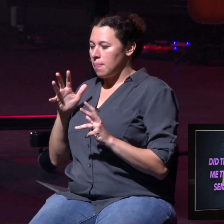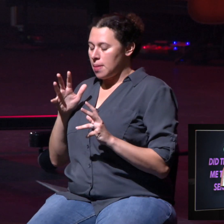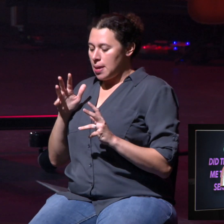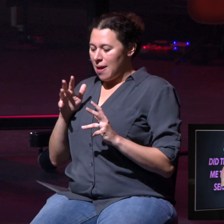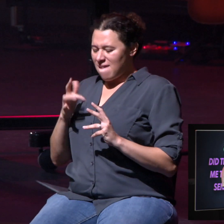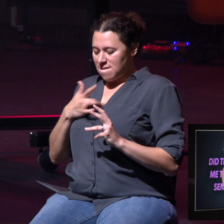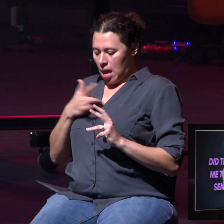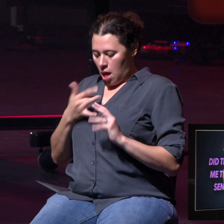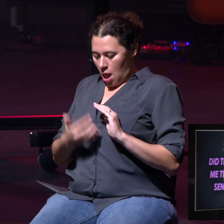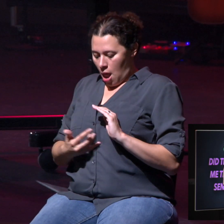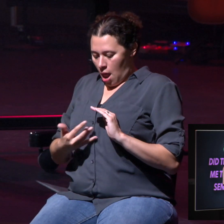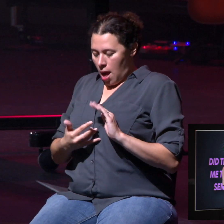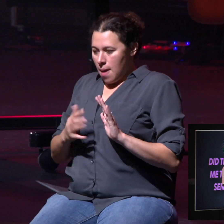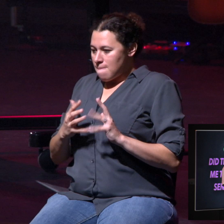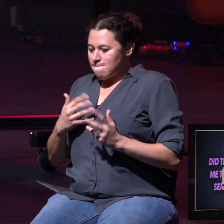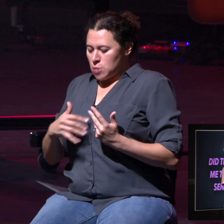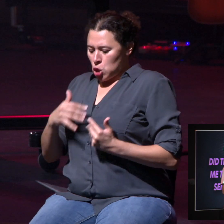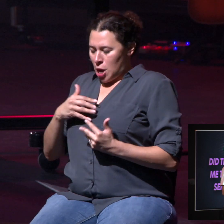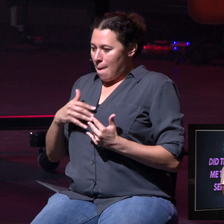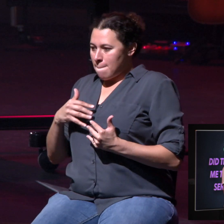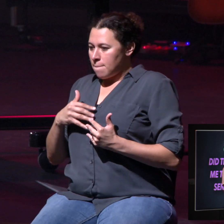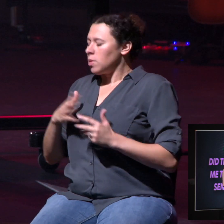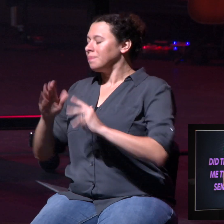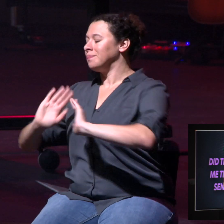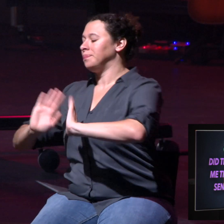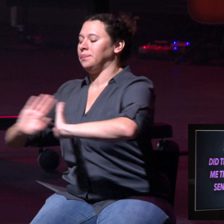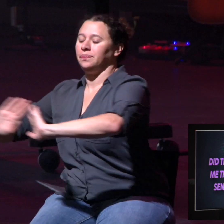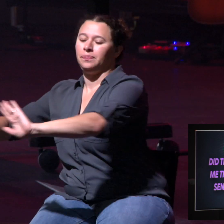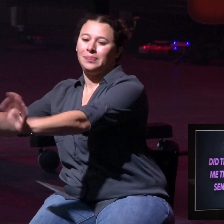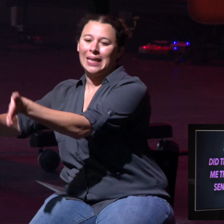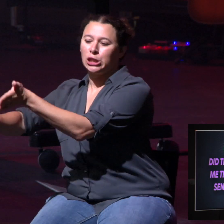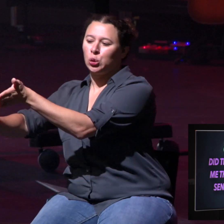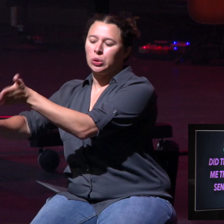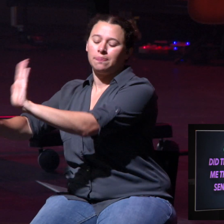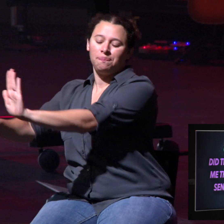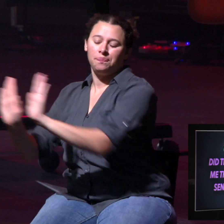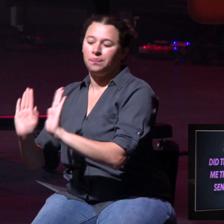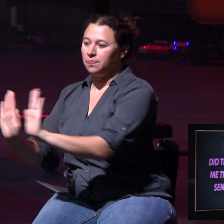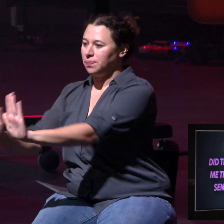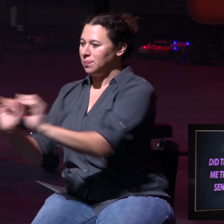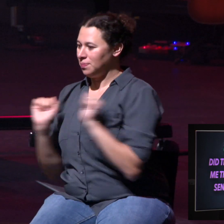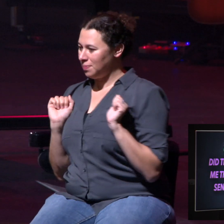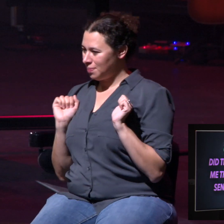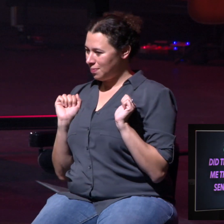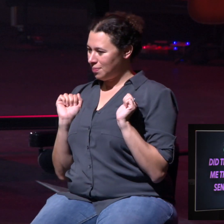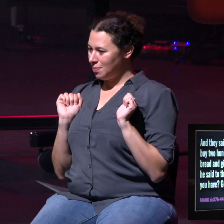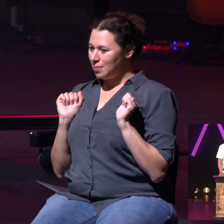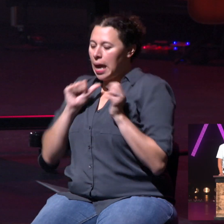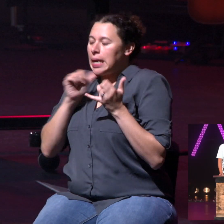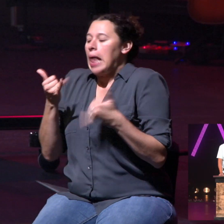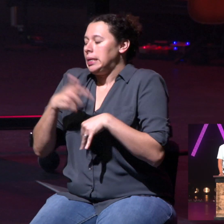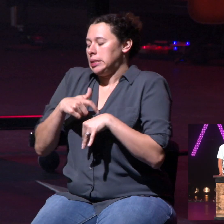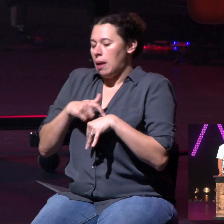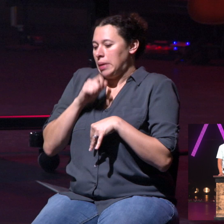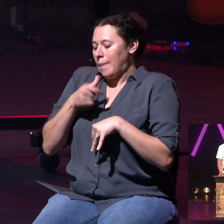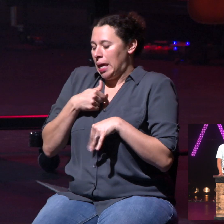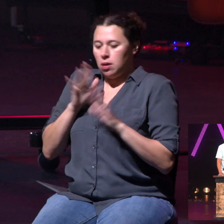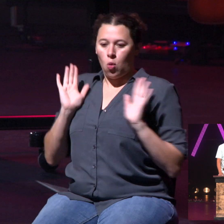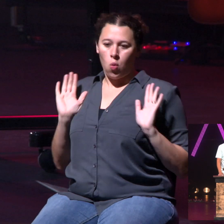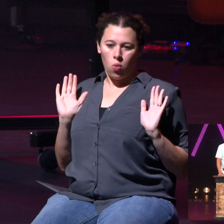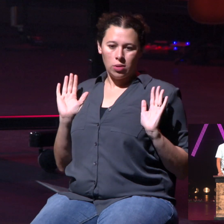be the ones who feed them. And you know what they do? They begin to make excuses. It goes on to say this in verse 37. It says, the disciples said to